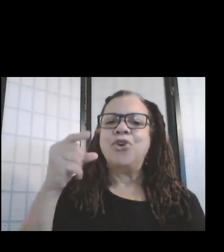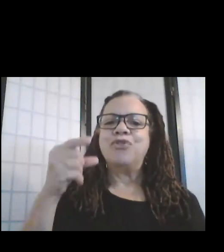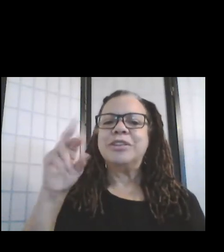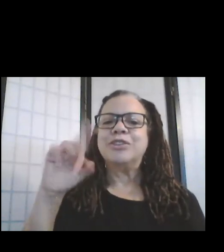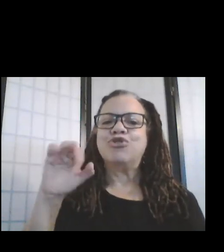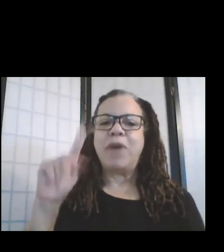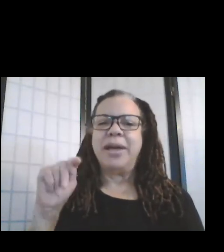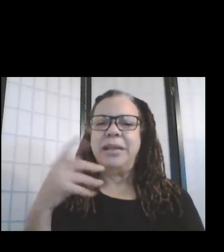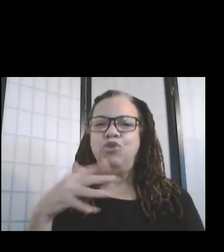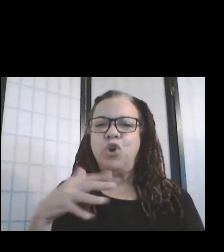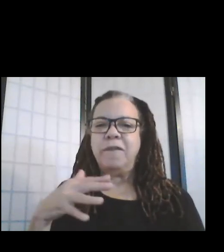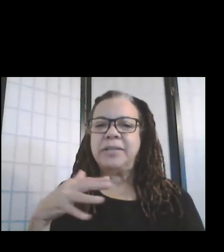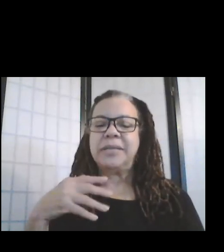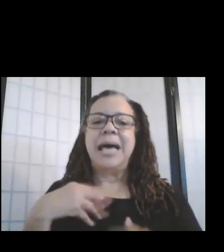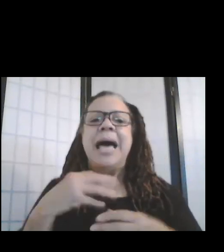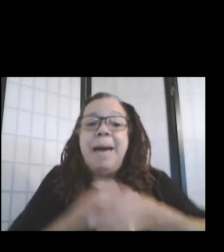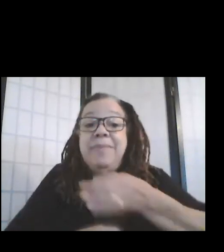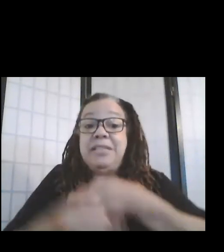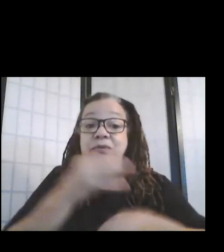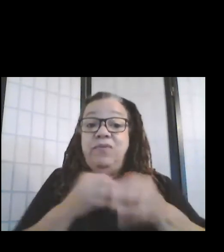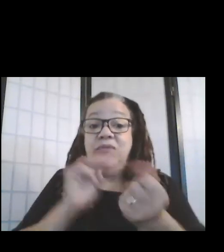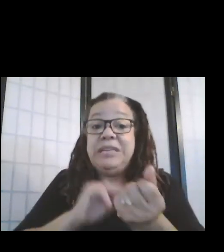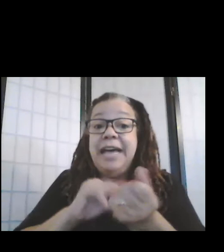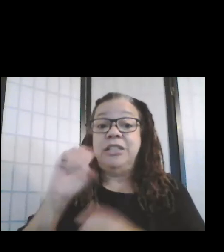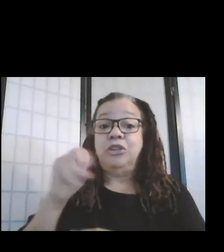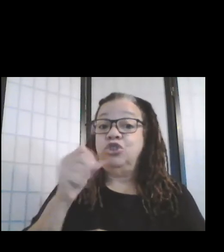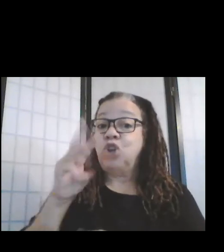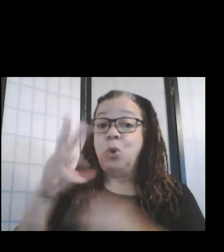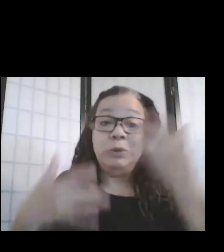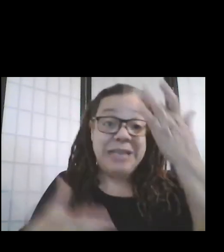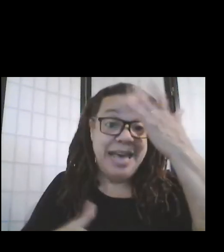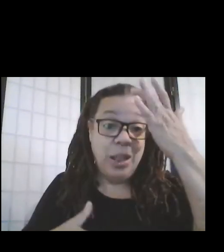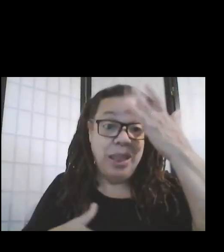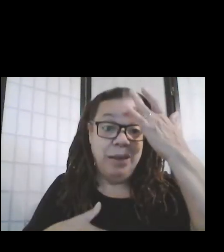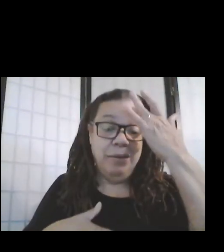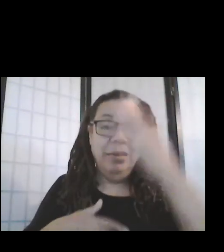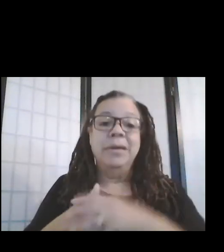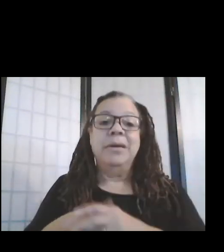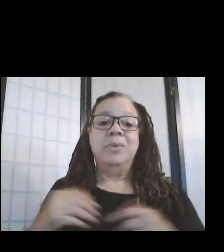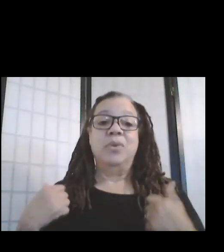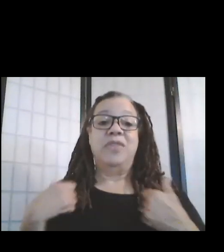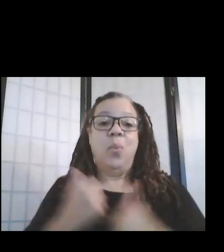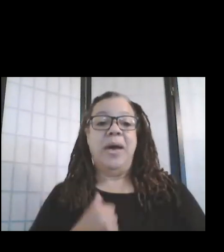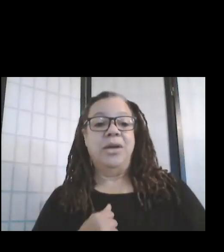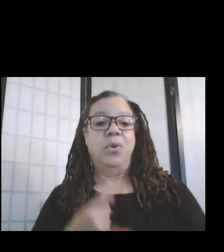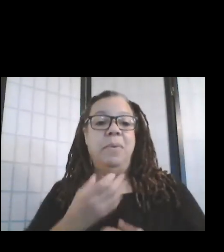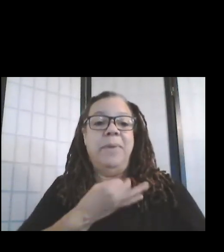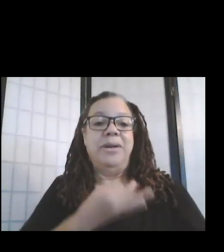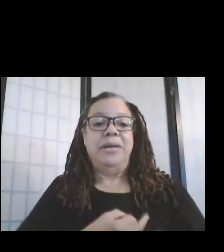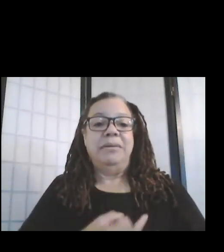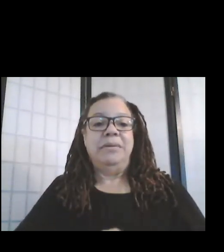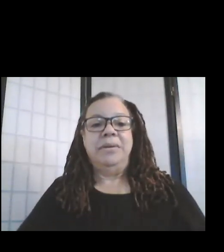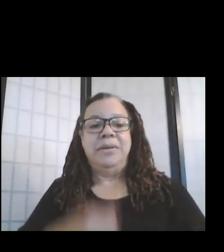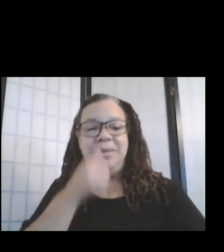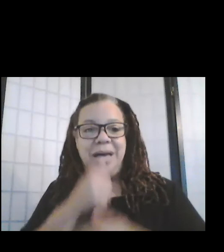twitch. I'm filling in for Dr. Shaw, who's very ill. Pulling on the white coat, buttoning it to hide the